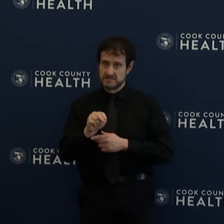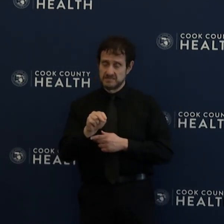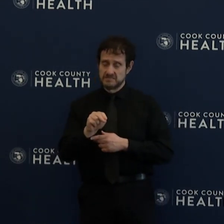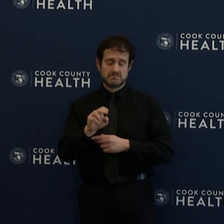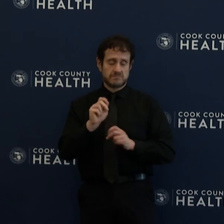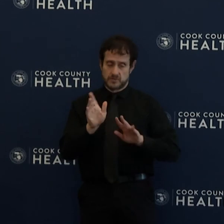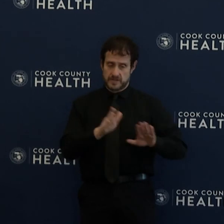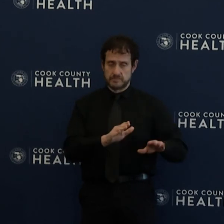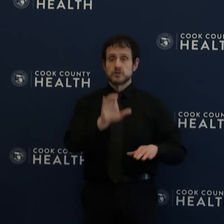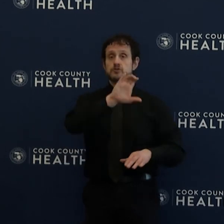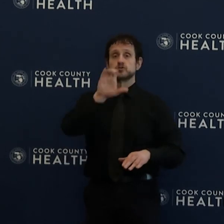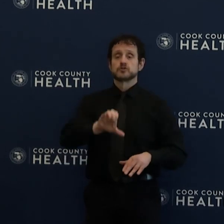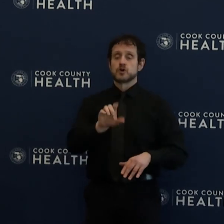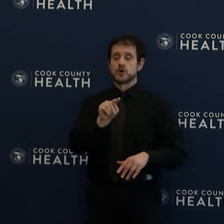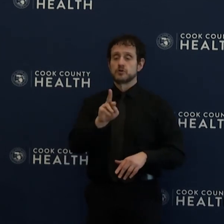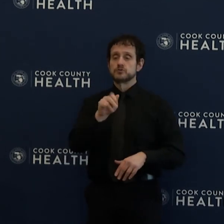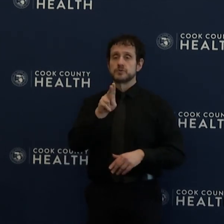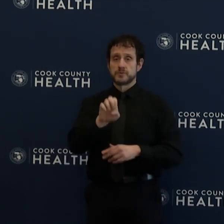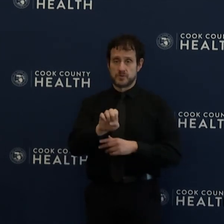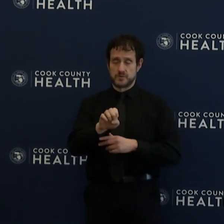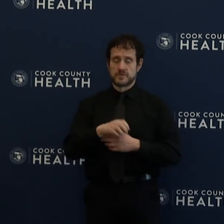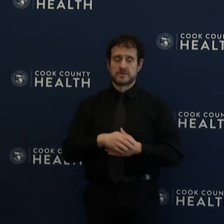All right, Chicago Tribune.